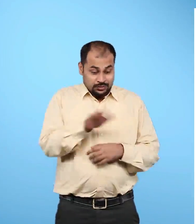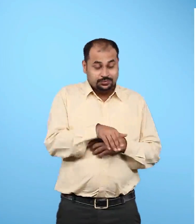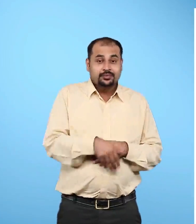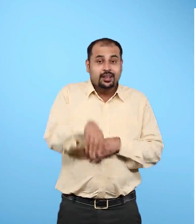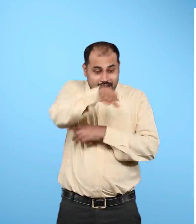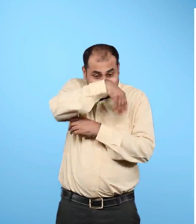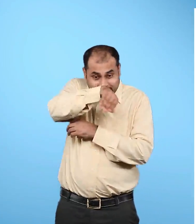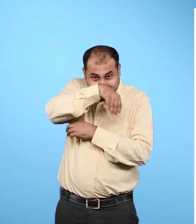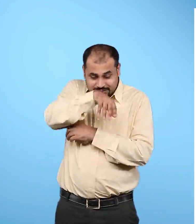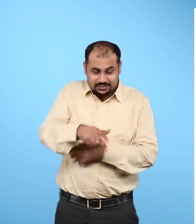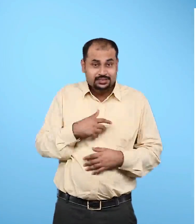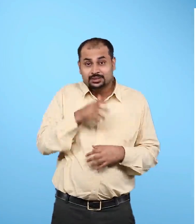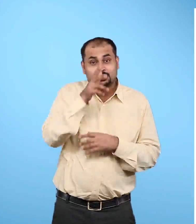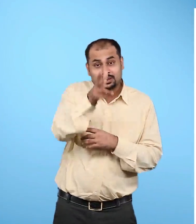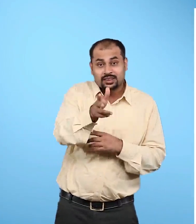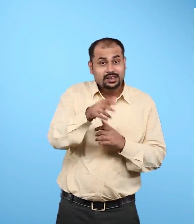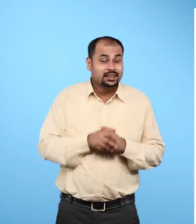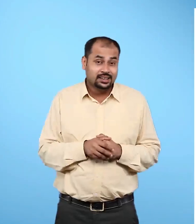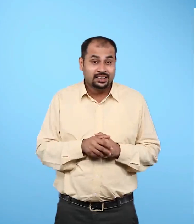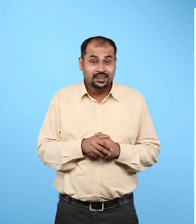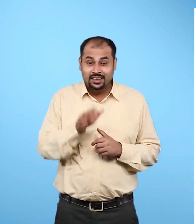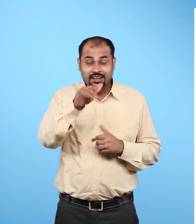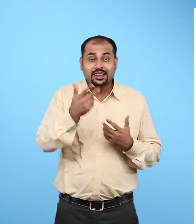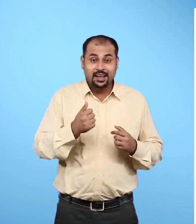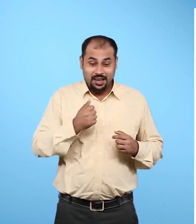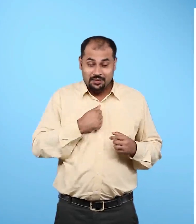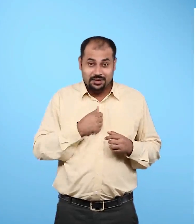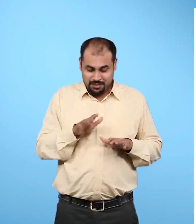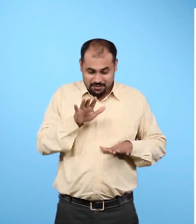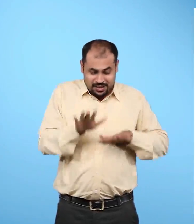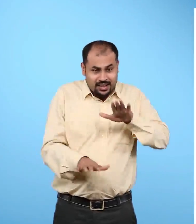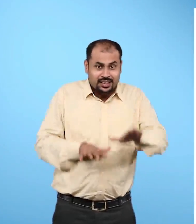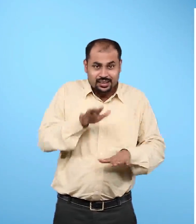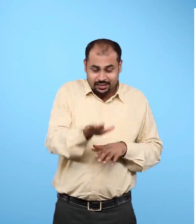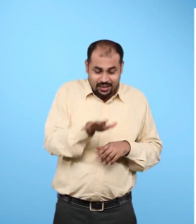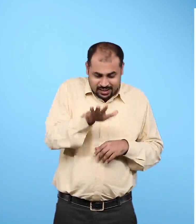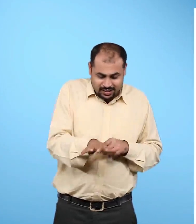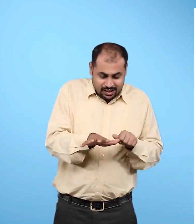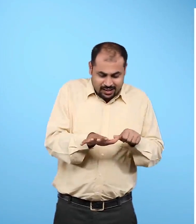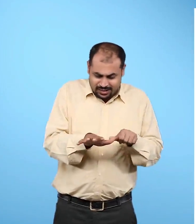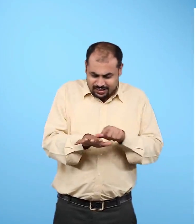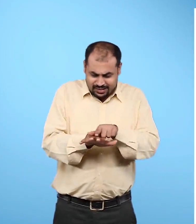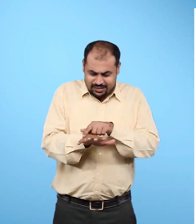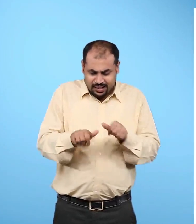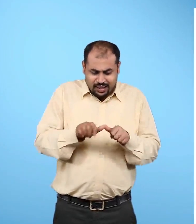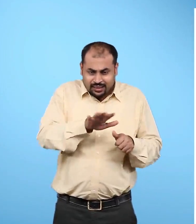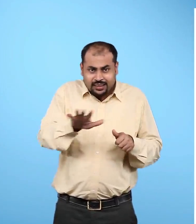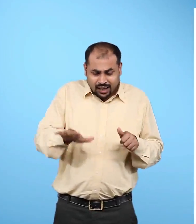An elephant is asking us, "What is the area of my footprint?"